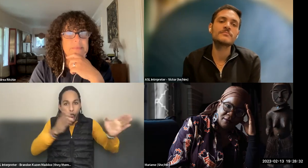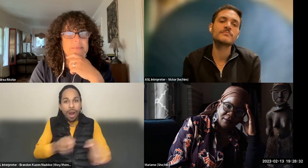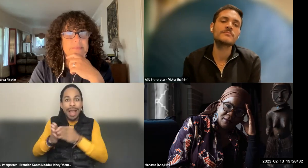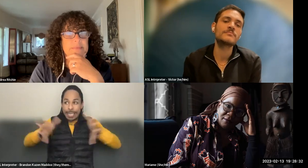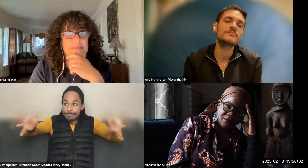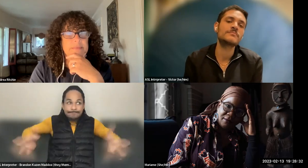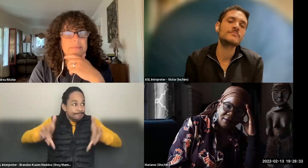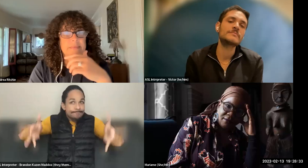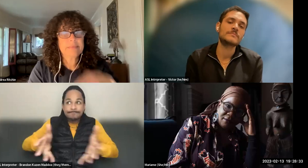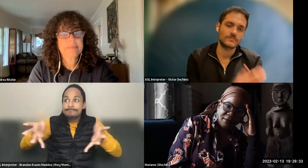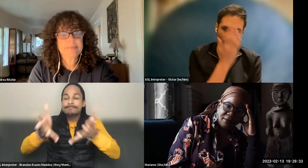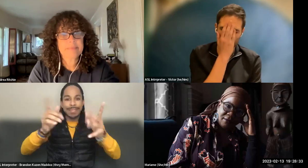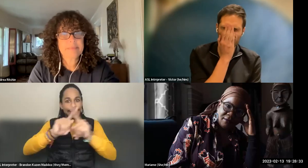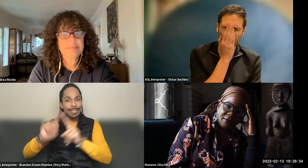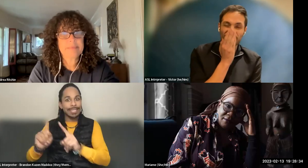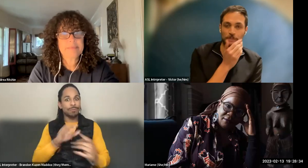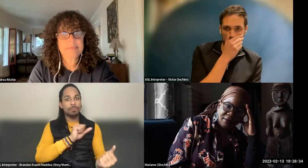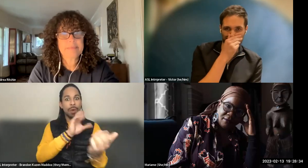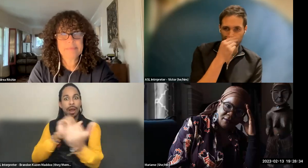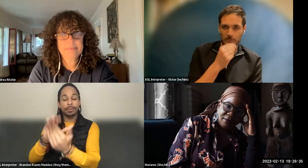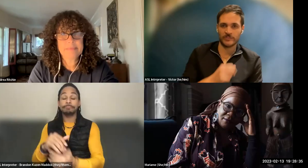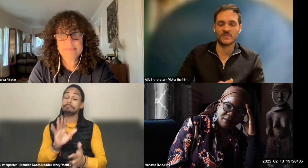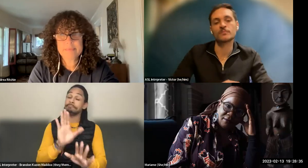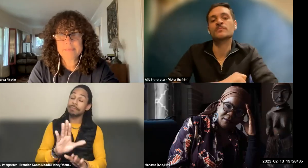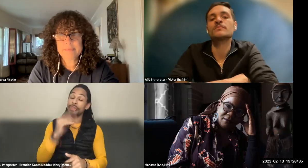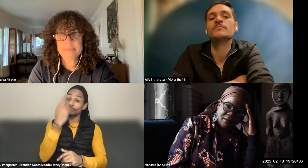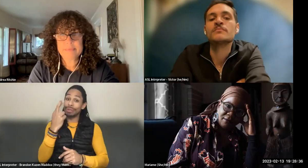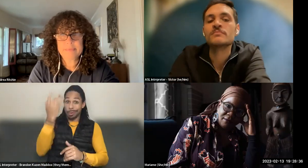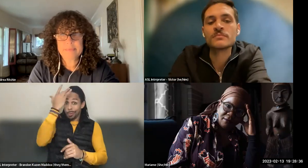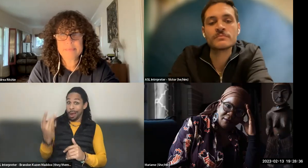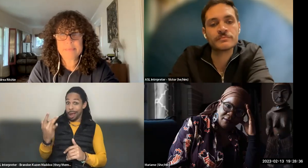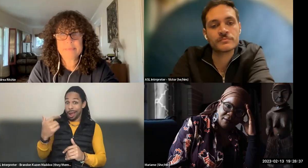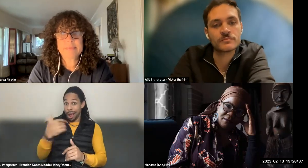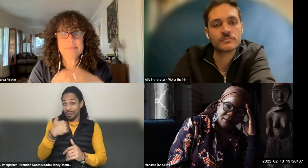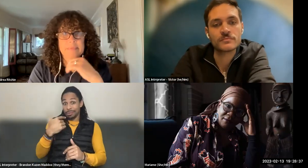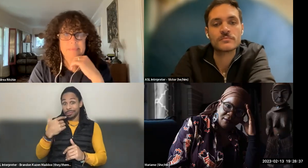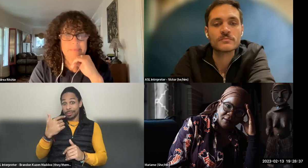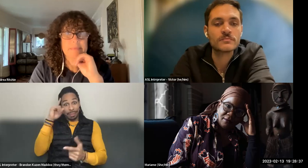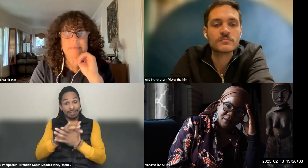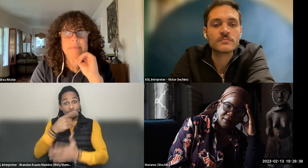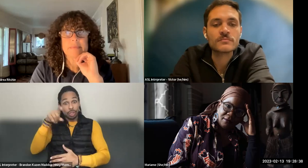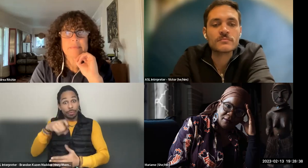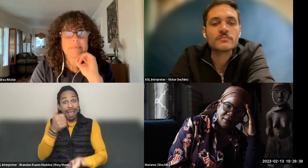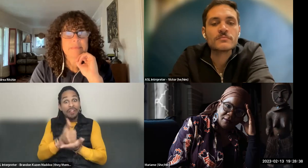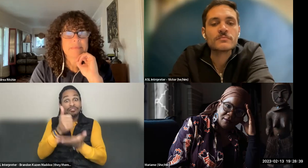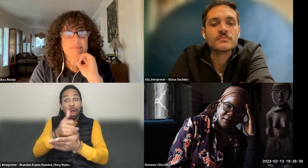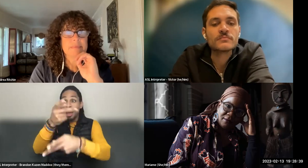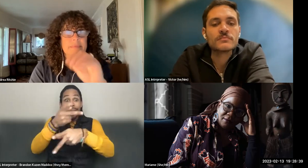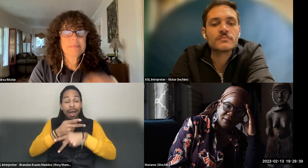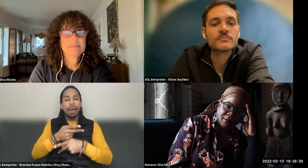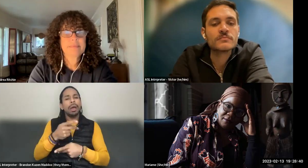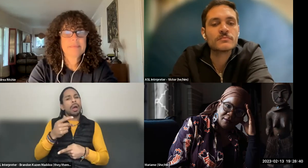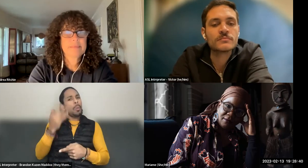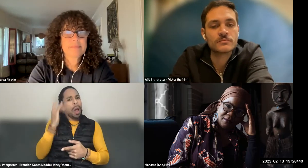The reason to be hopeful to me is that there's so much going on, y'all. There's so much going on everywhere.